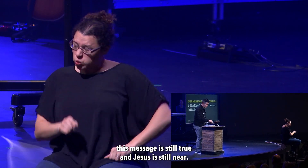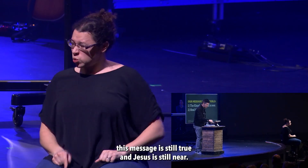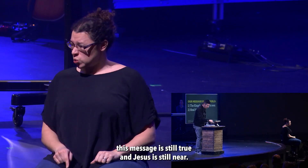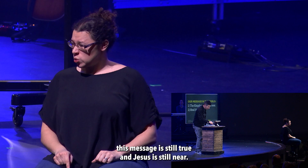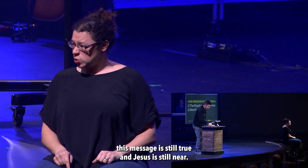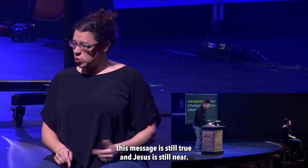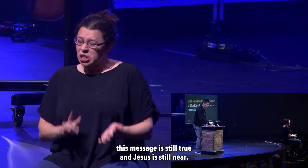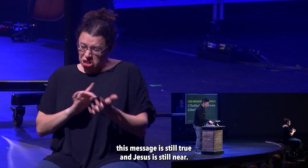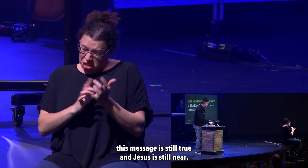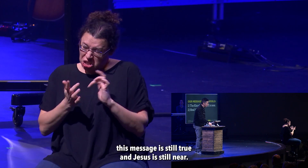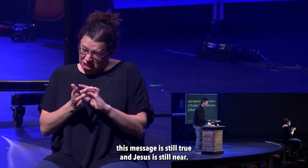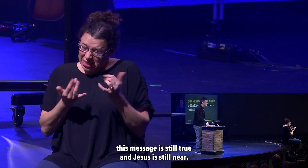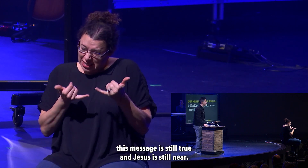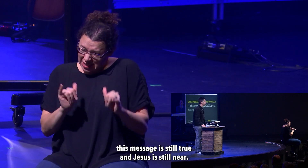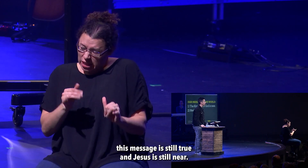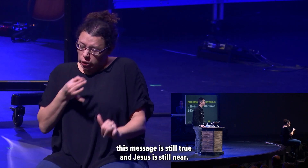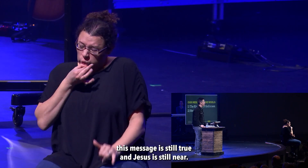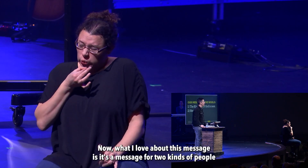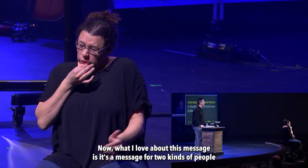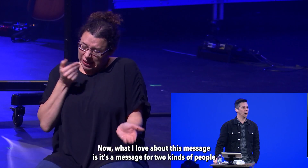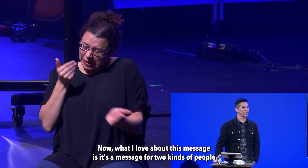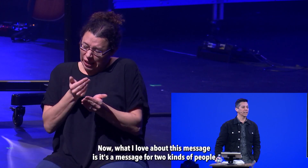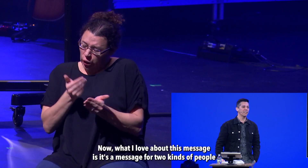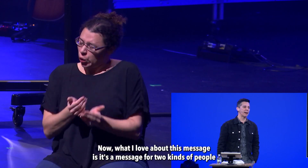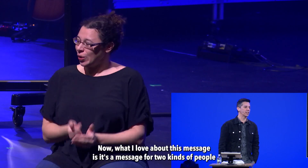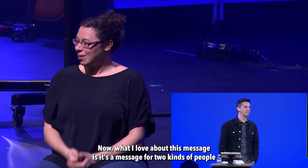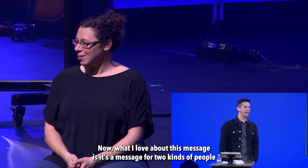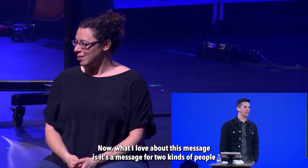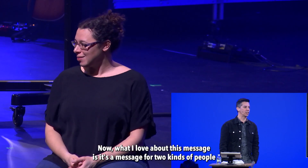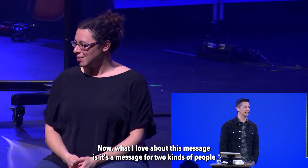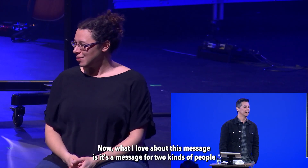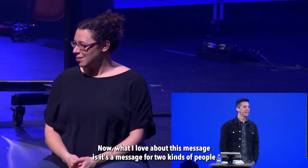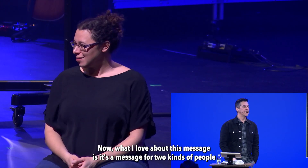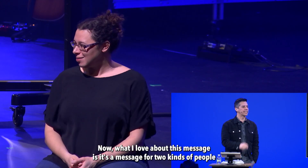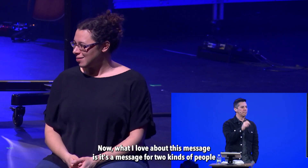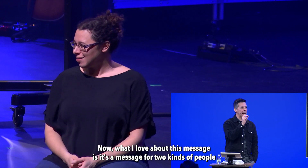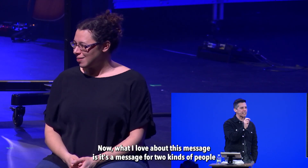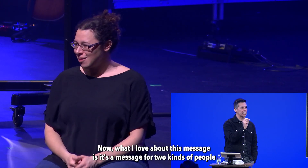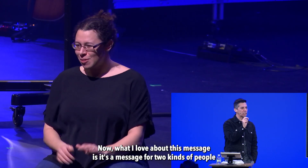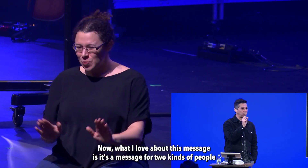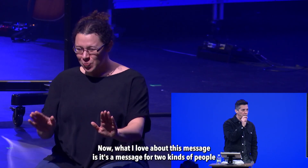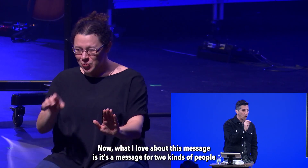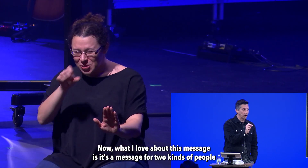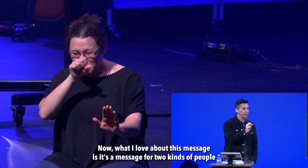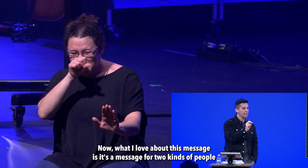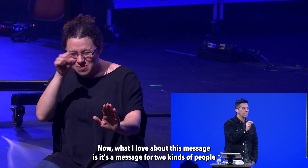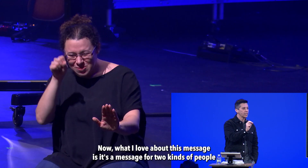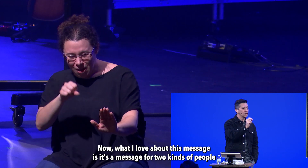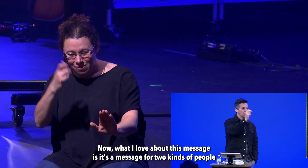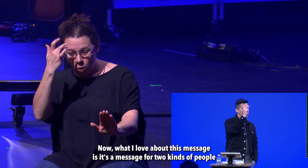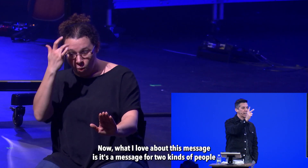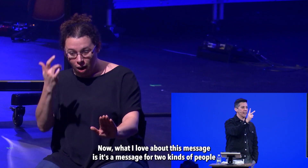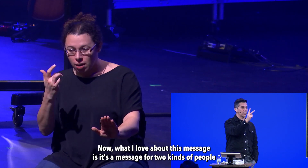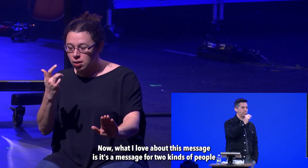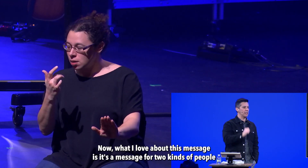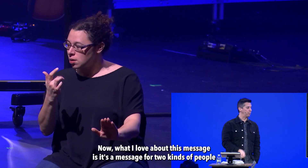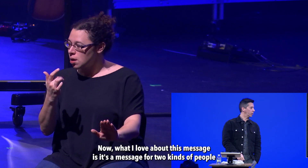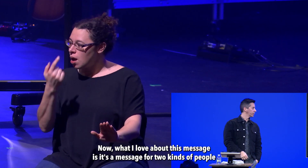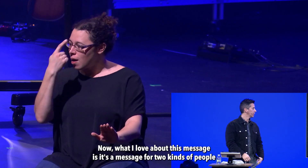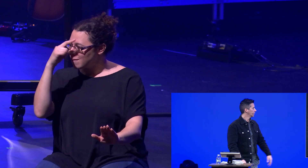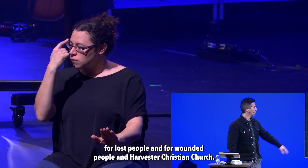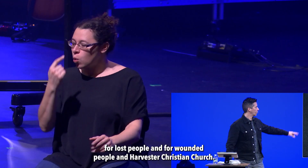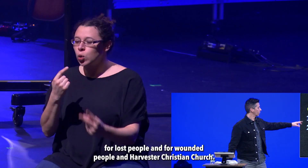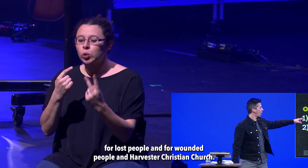Jesus is still near. Now, what I love about this message is it's a message for two kinds of